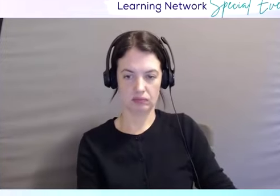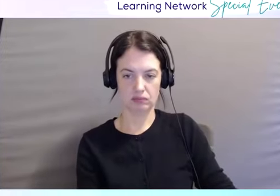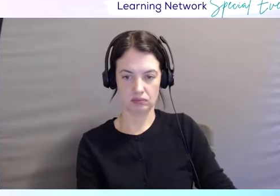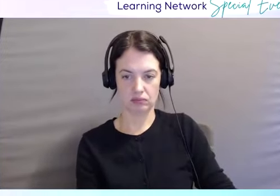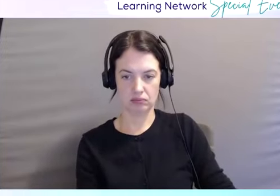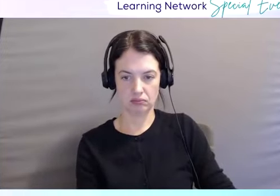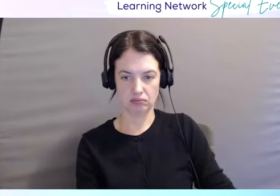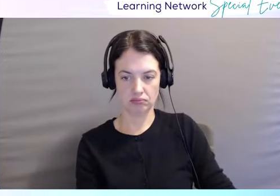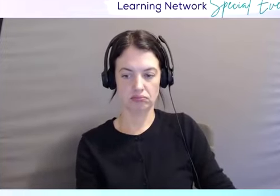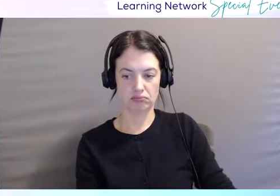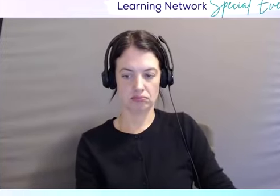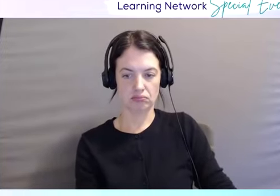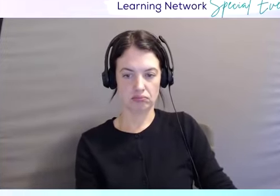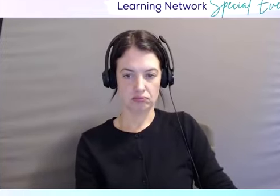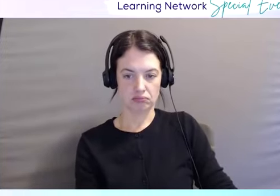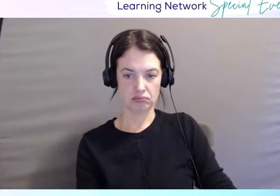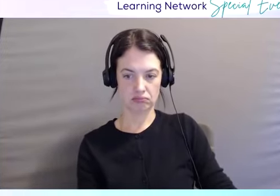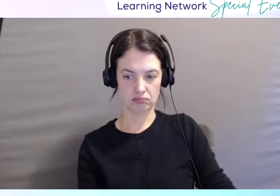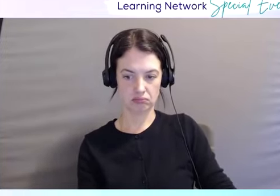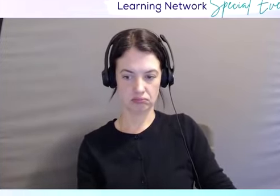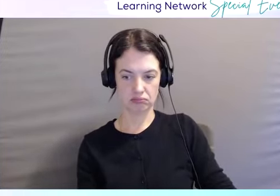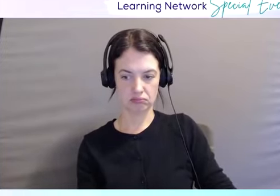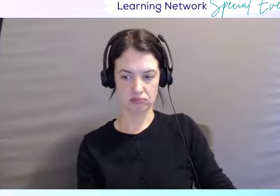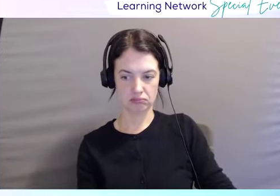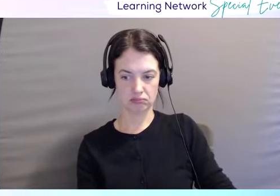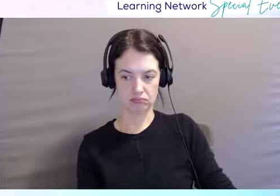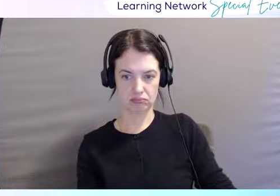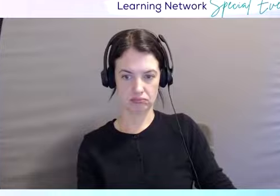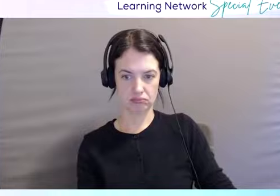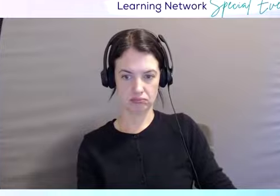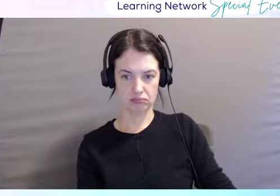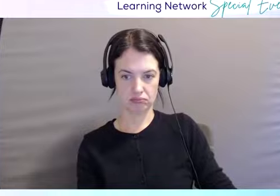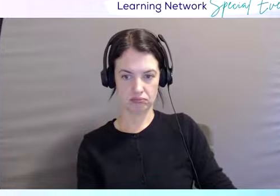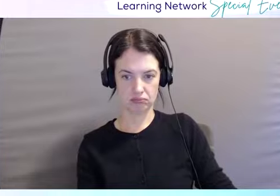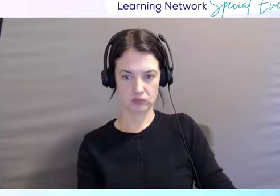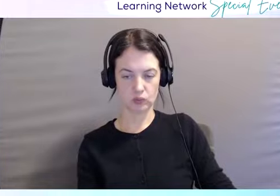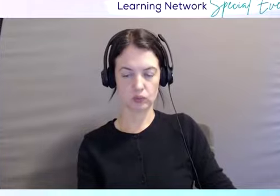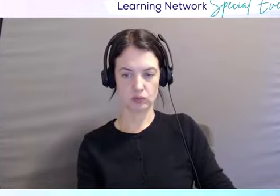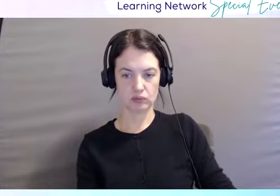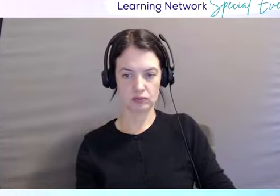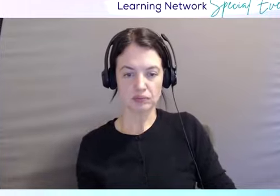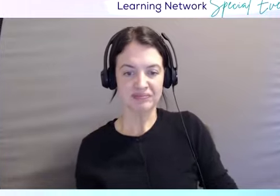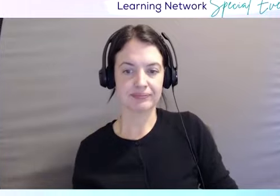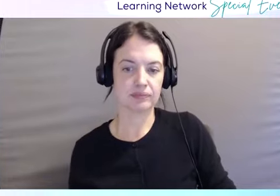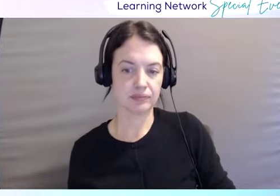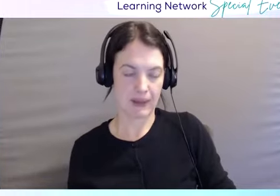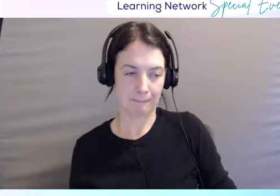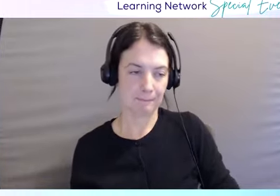violence field as we do in the substance use field, but terms may be different, but the concept is the